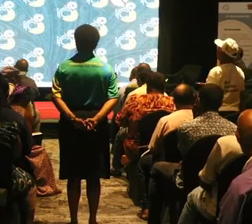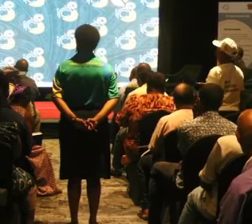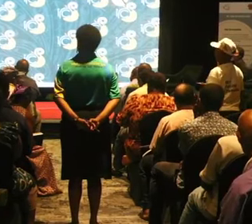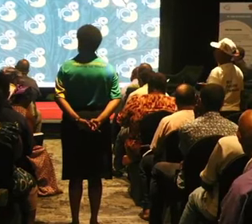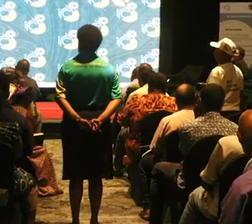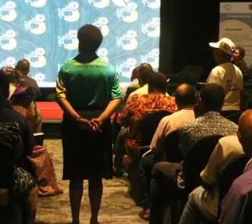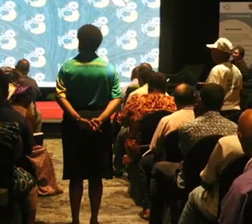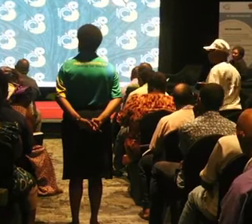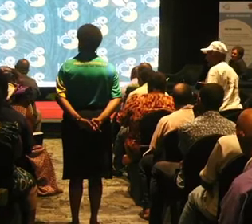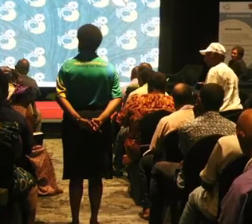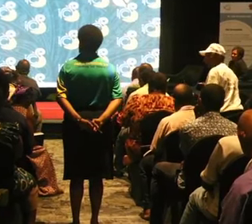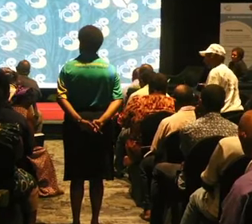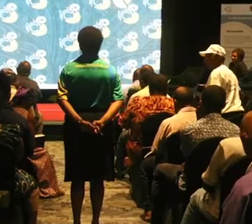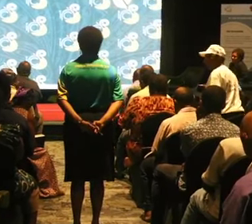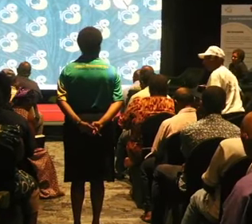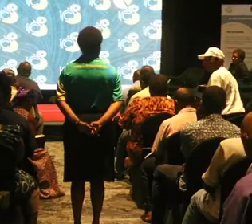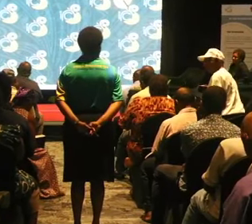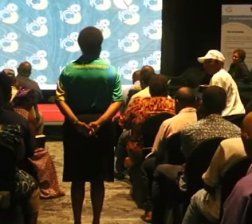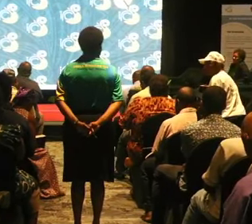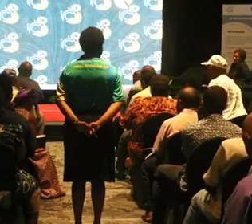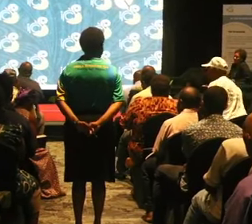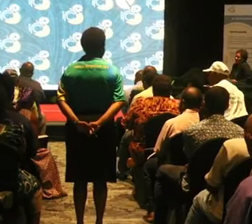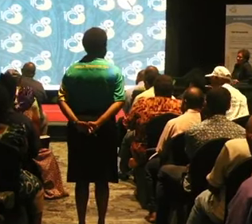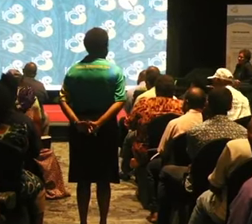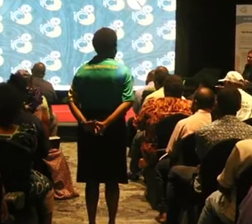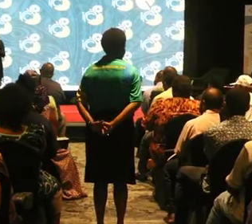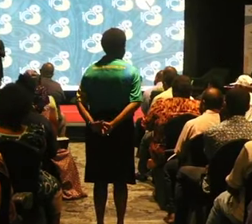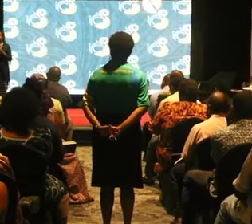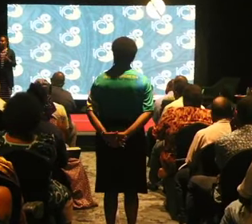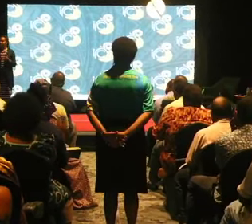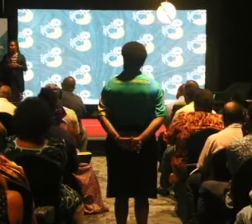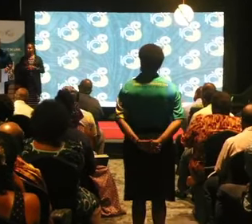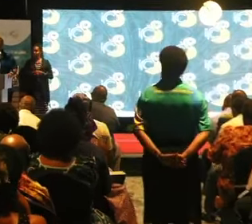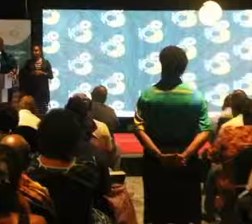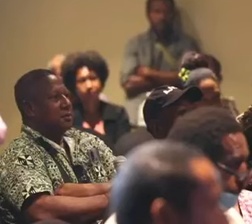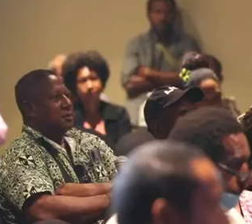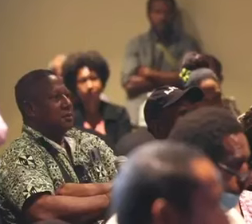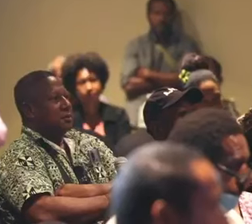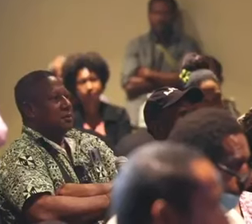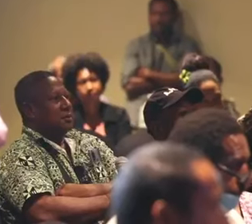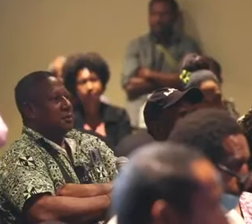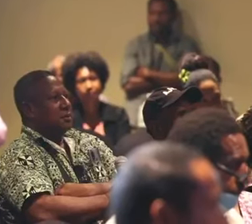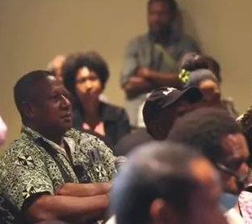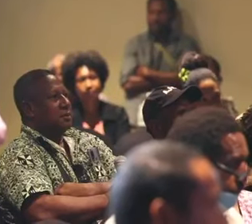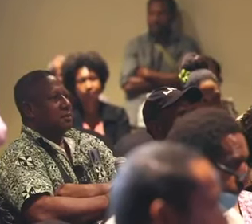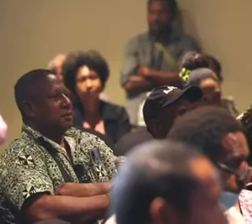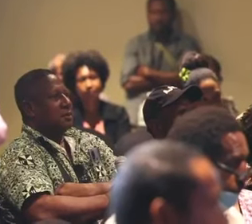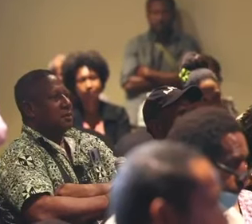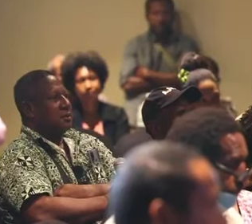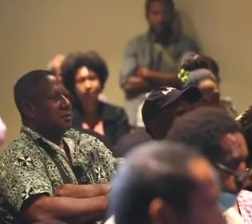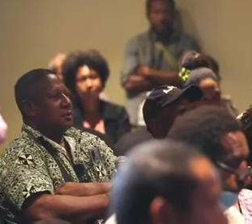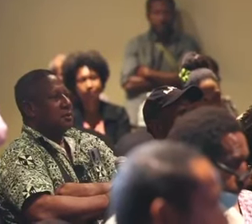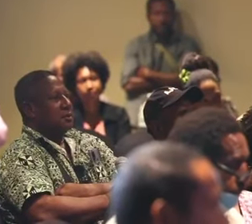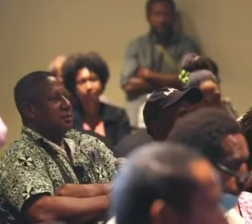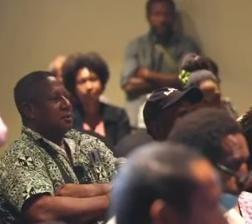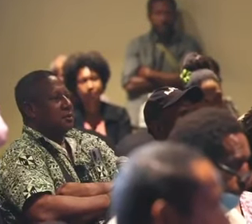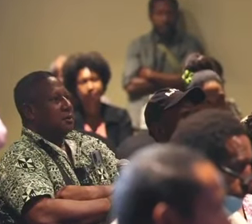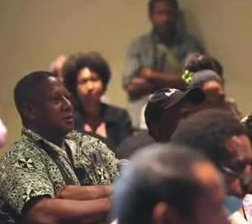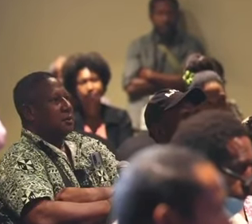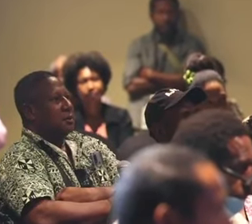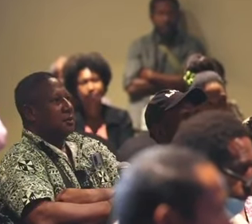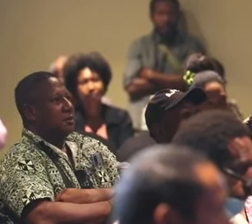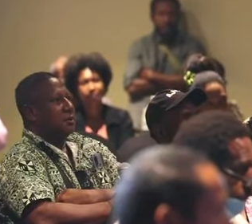Okay, Princess Mange. I think I'm sure that I'm aware of that college, in Laloki College, but I